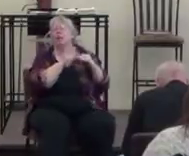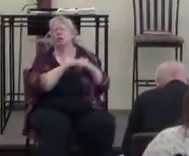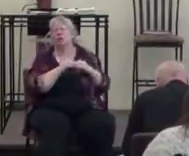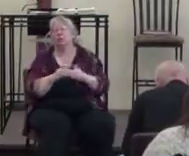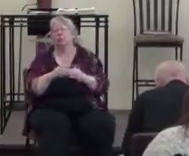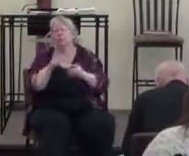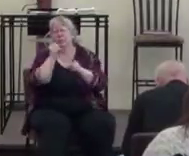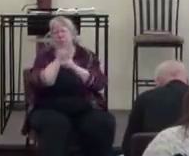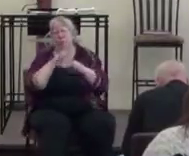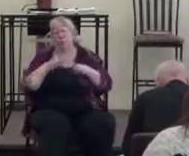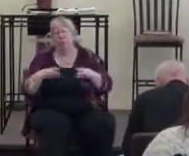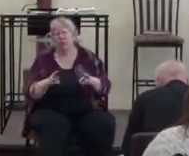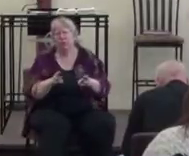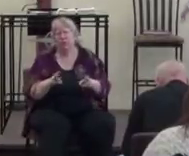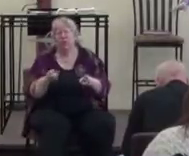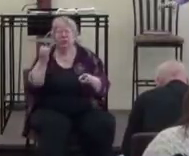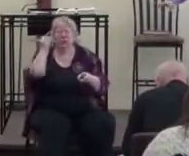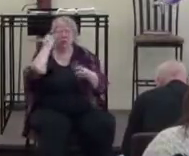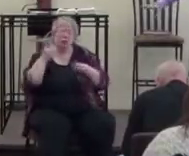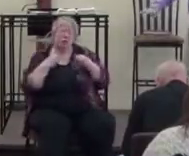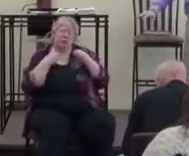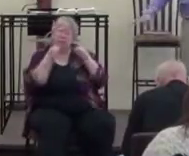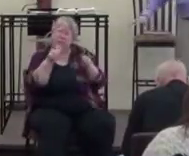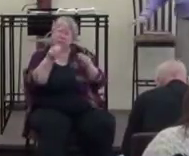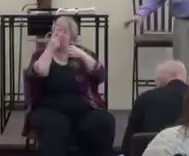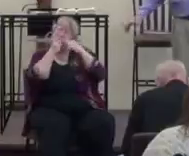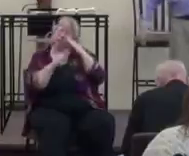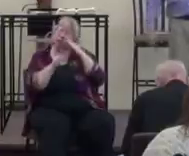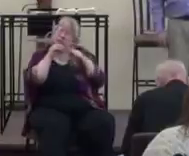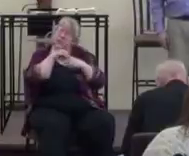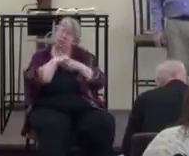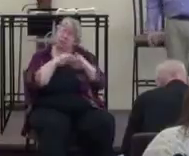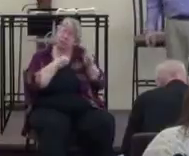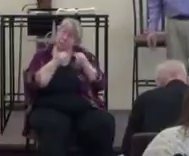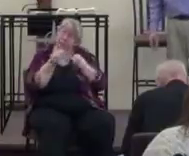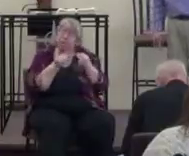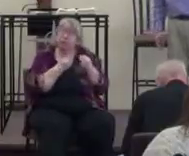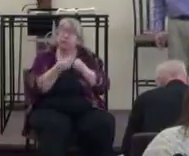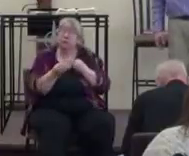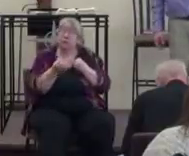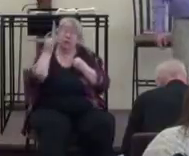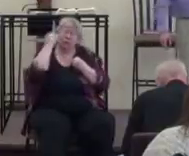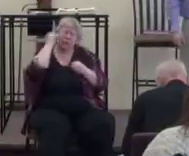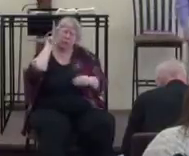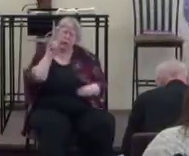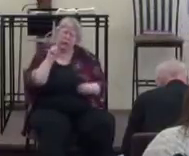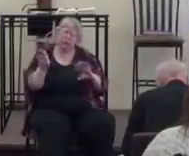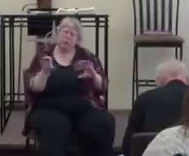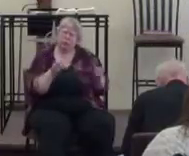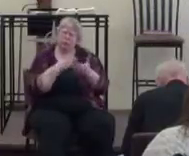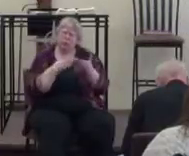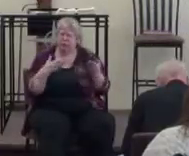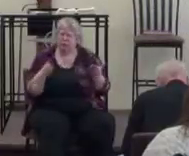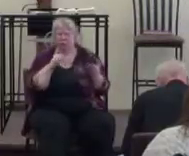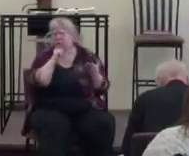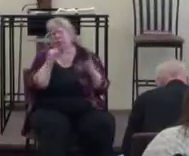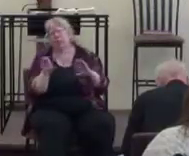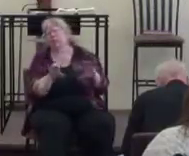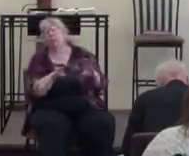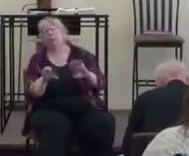direction. God, if you're giving them a vision in ministry, a revelation in ministry, if you need them to do something in their lives that they're not doing, God, I